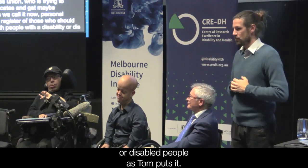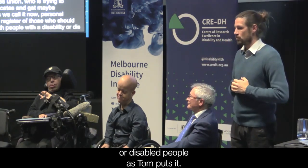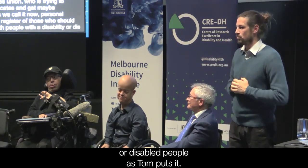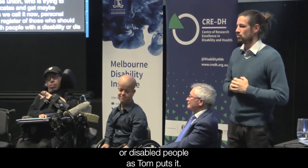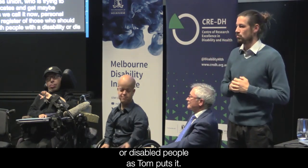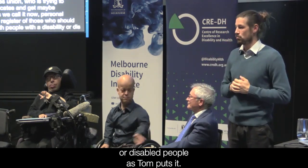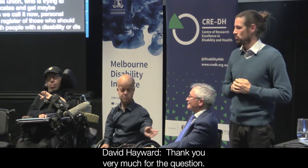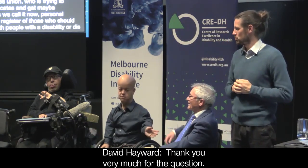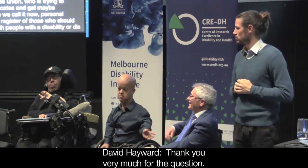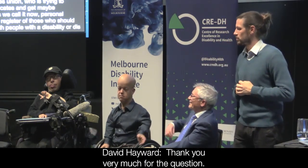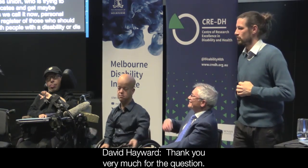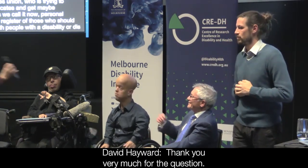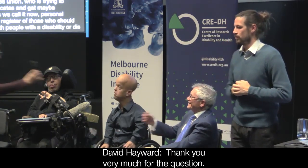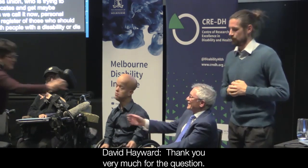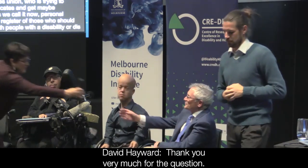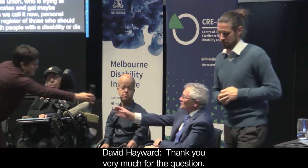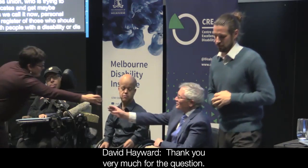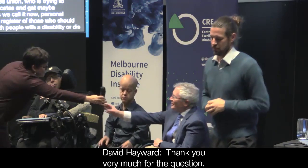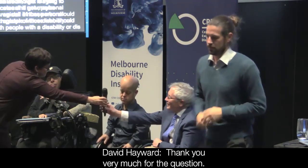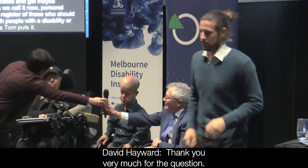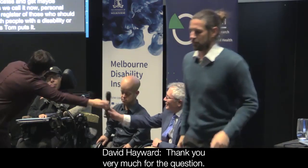Thank you. Some brief comments, if you can.